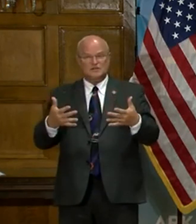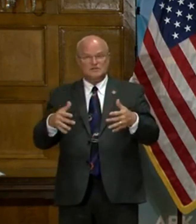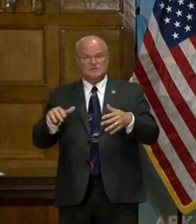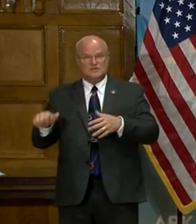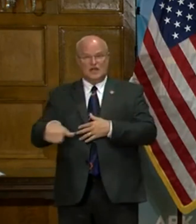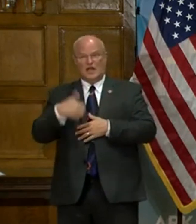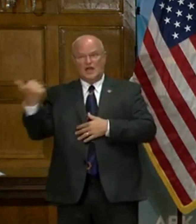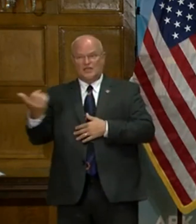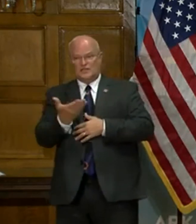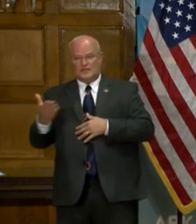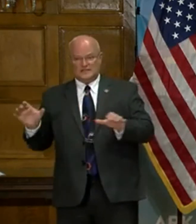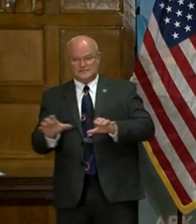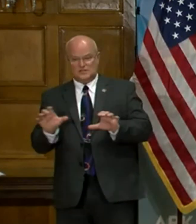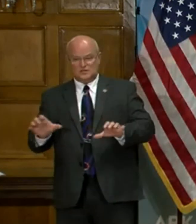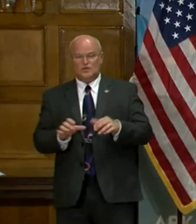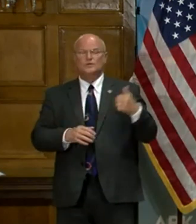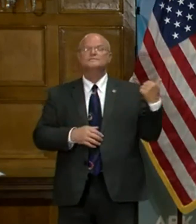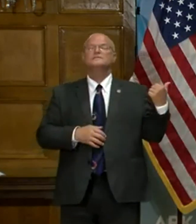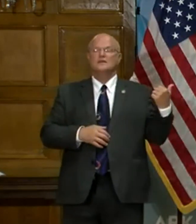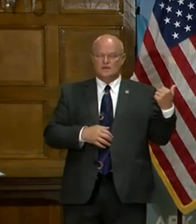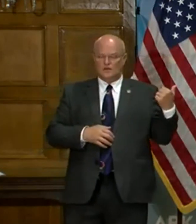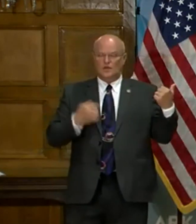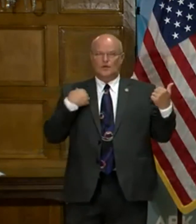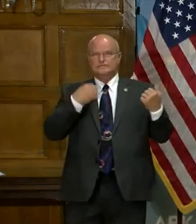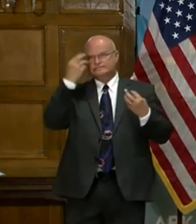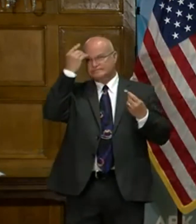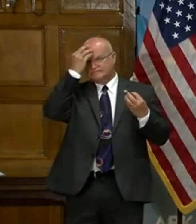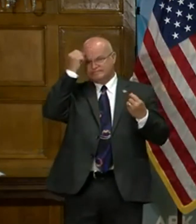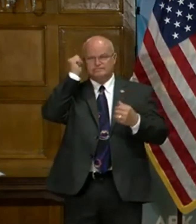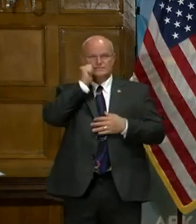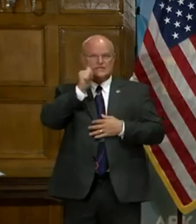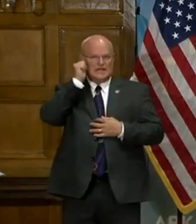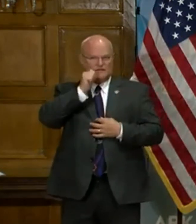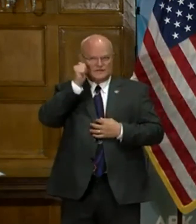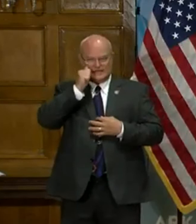done? We think about that every day,